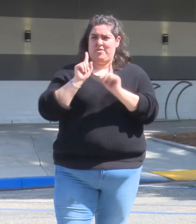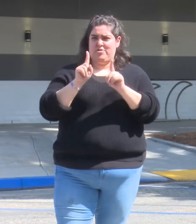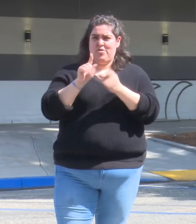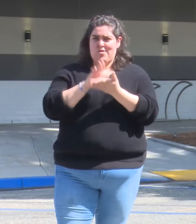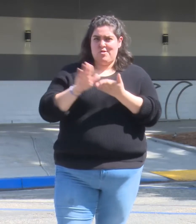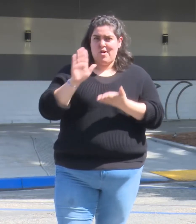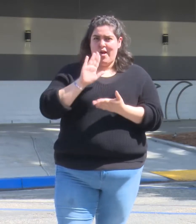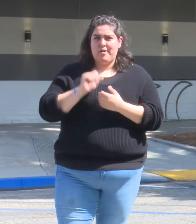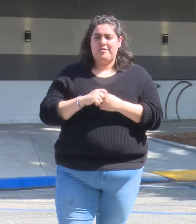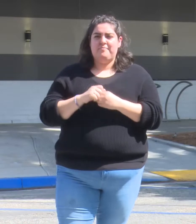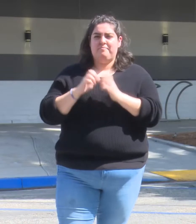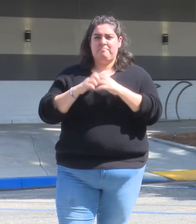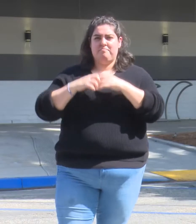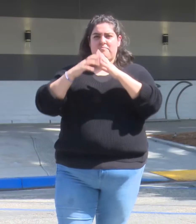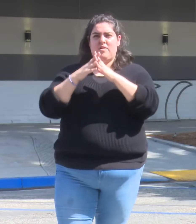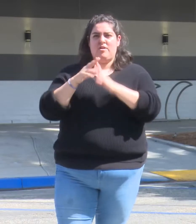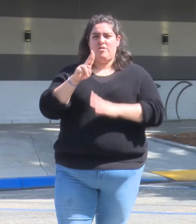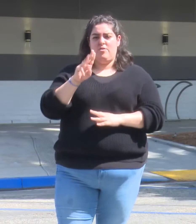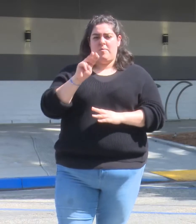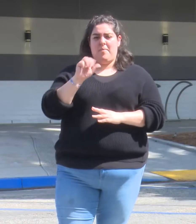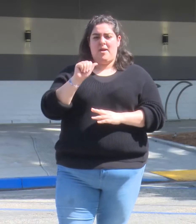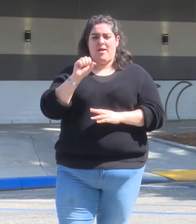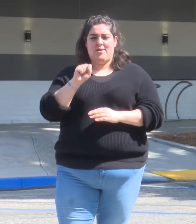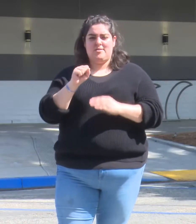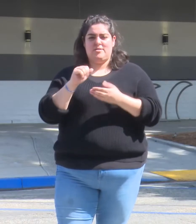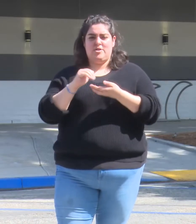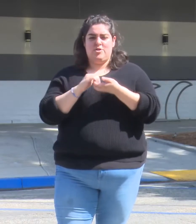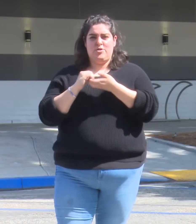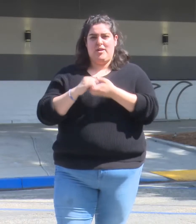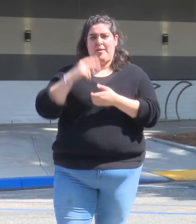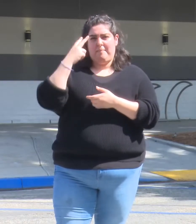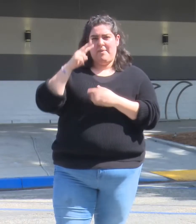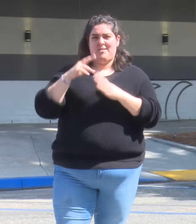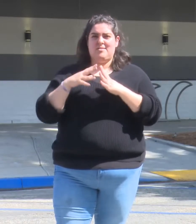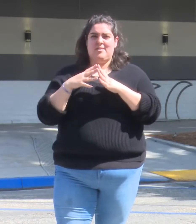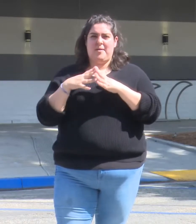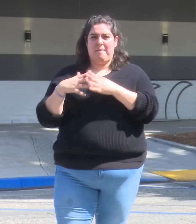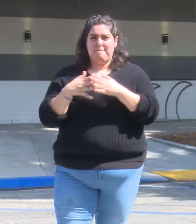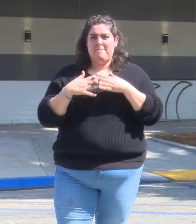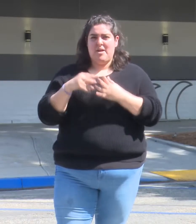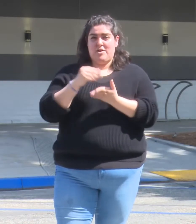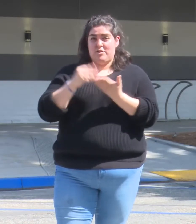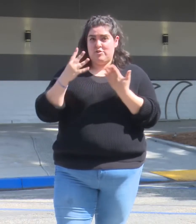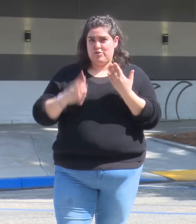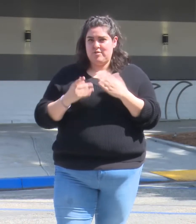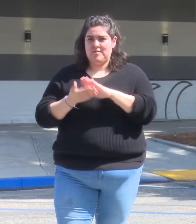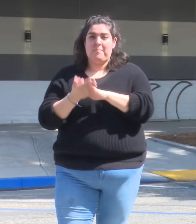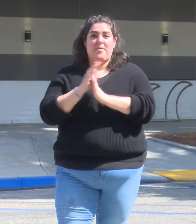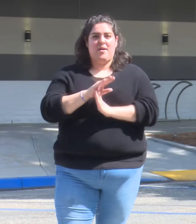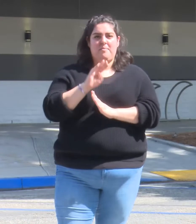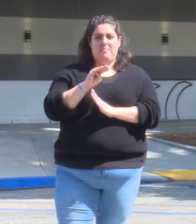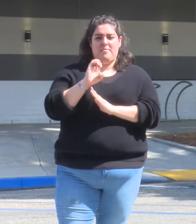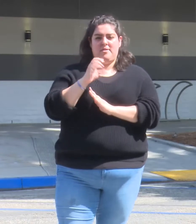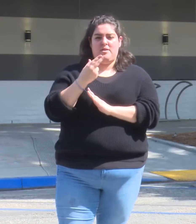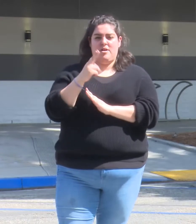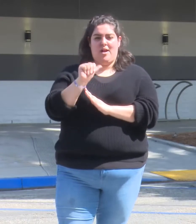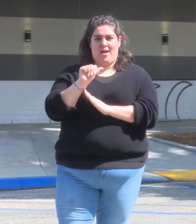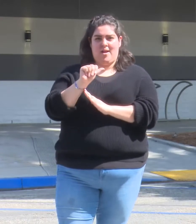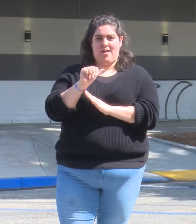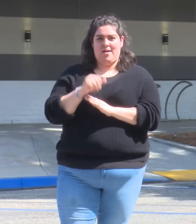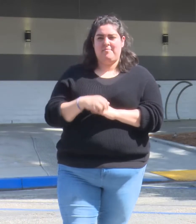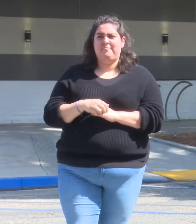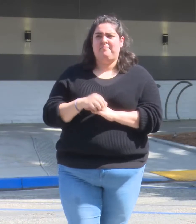formed UMAS, United Mexican American Students, later to become MECHA. Our goals were